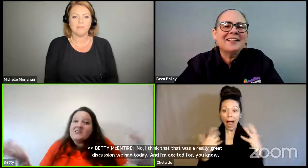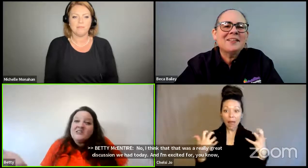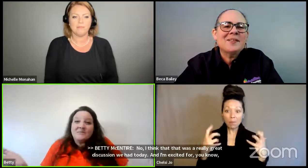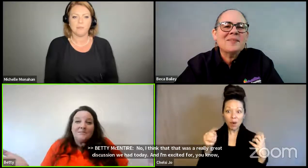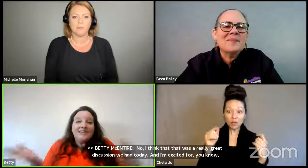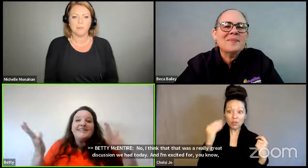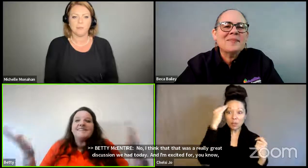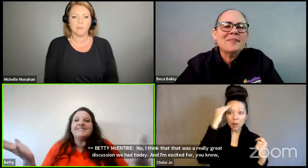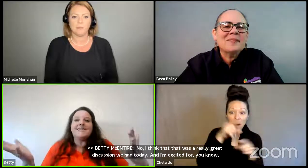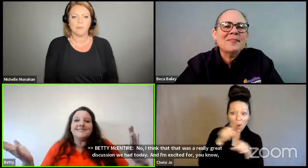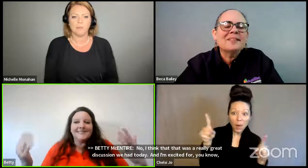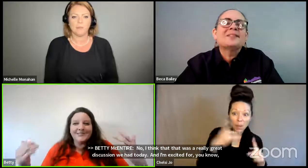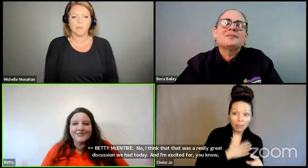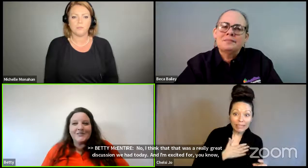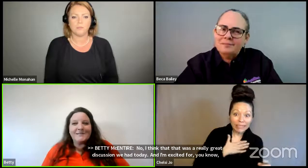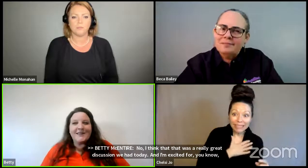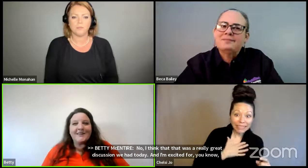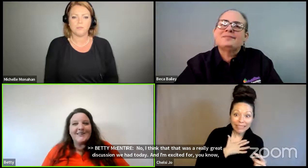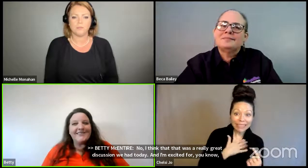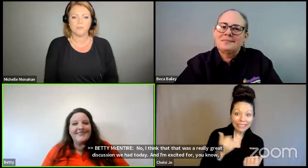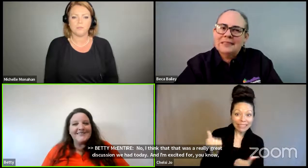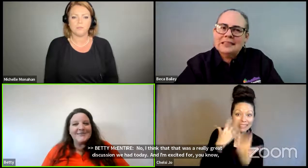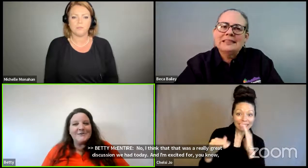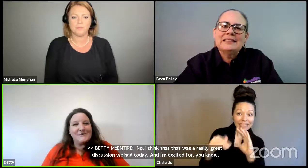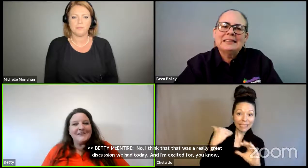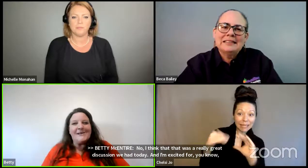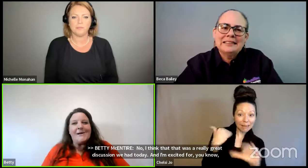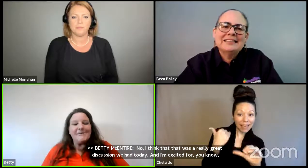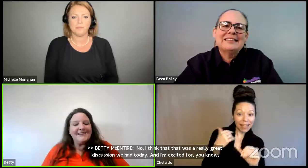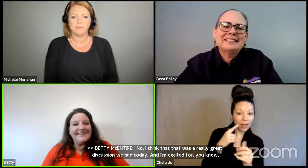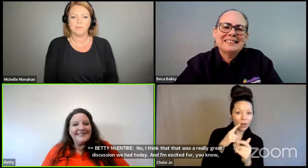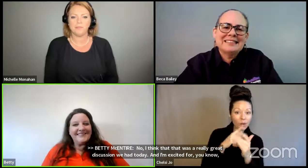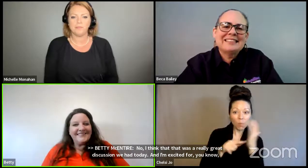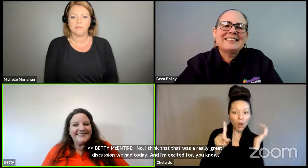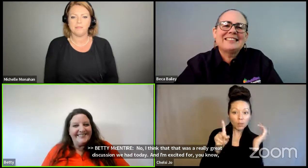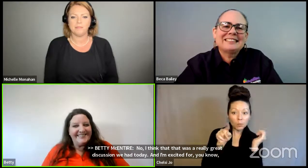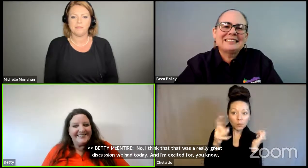So please send us your email on things that you want to know.